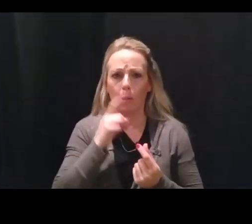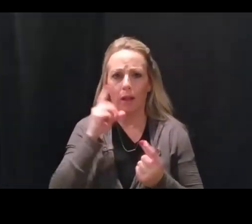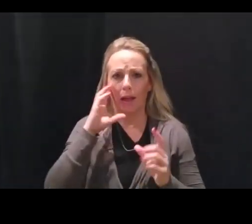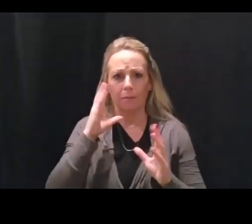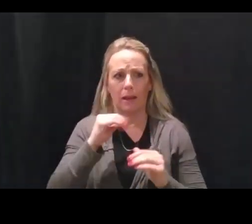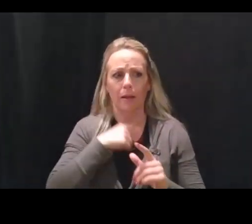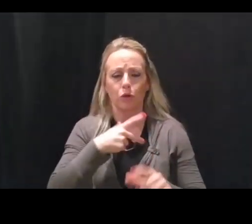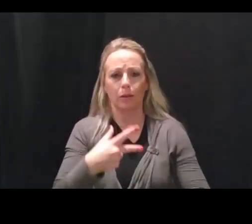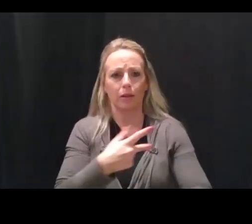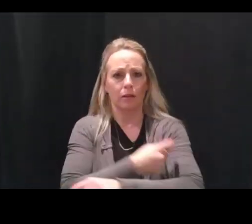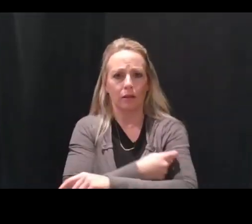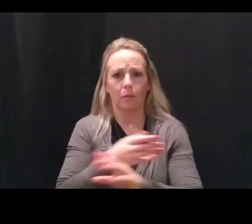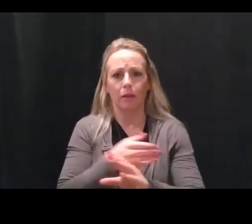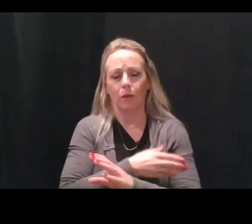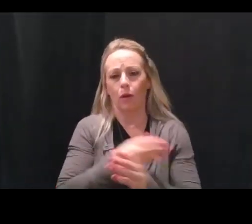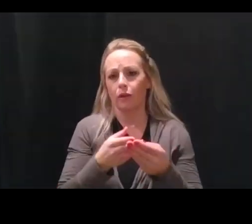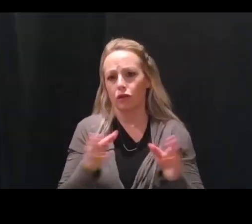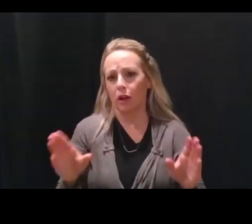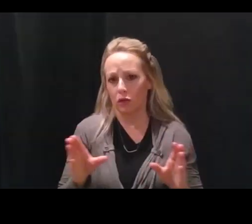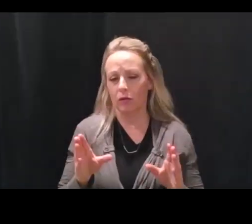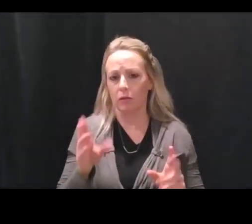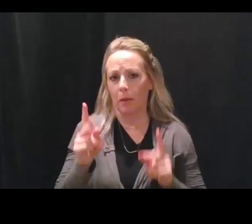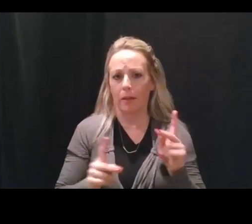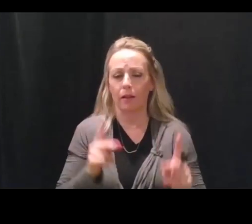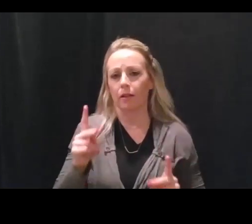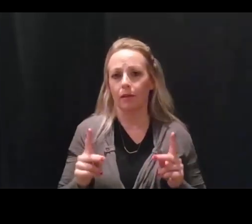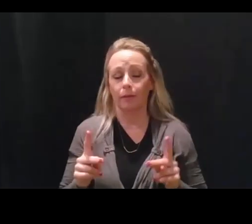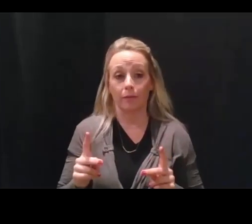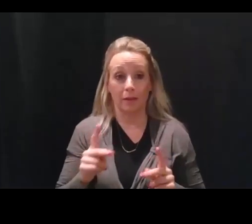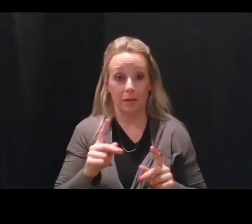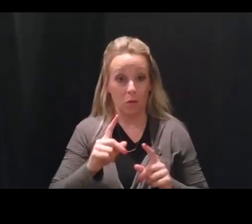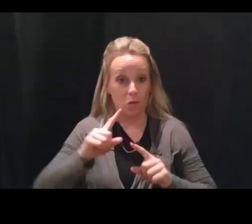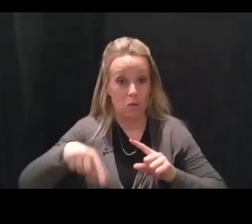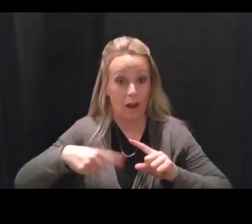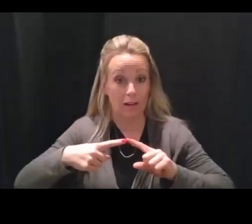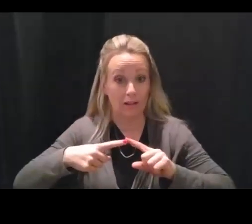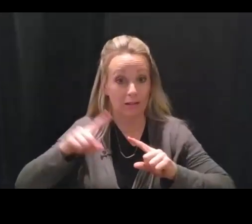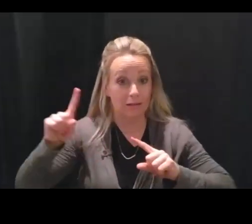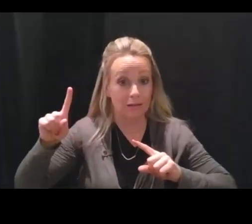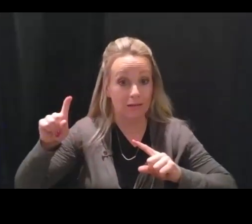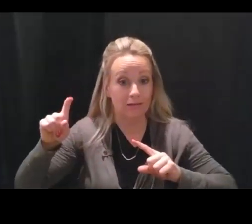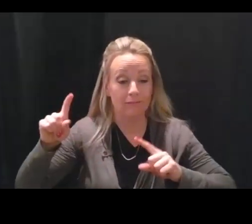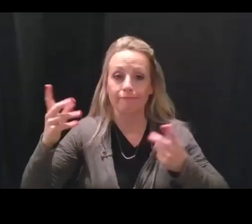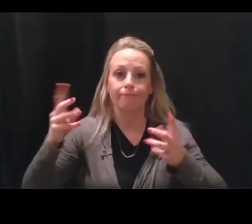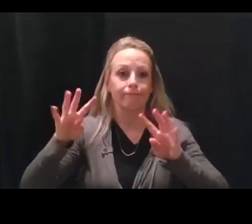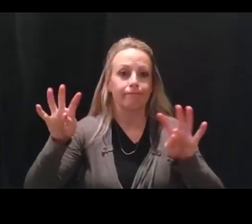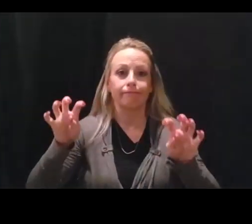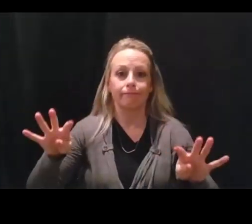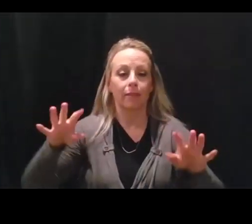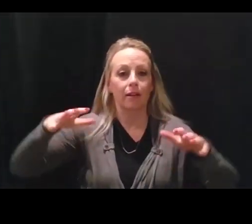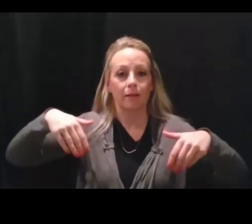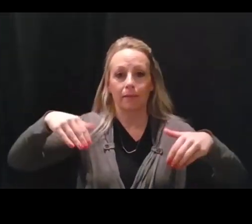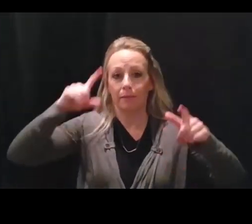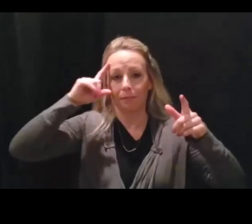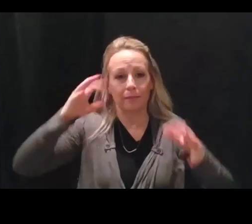vaccinated before the general public. We can't tell you when that will happen because those decisions have not been made at the state